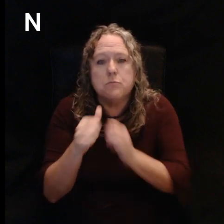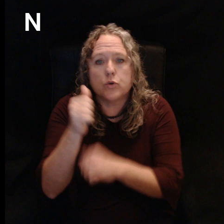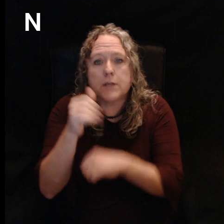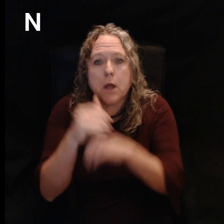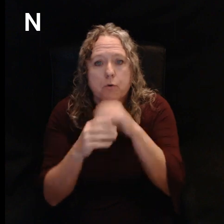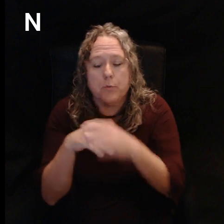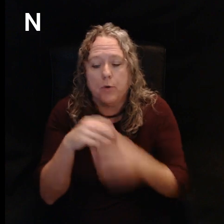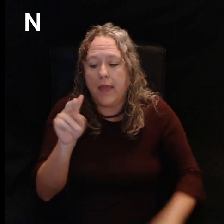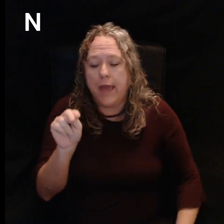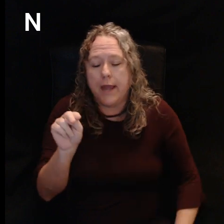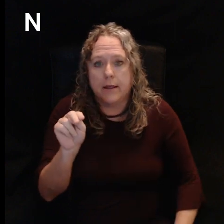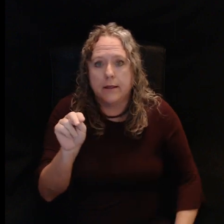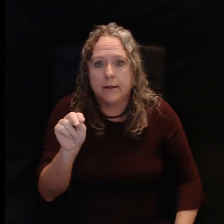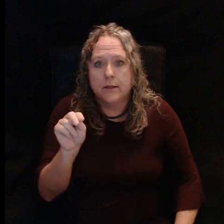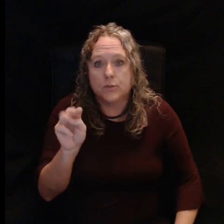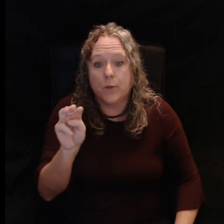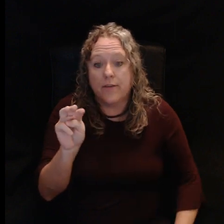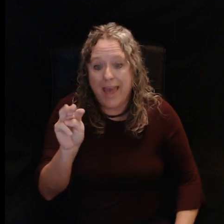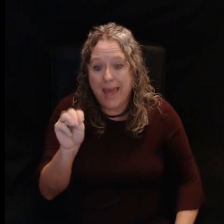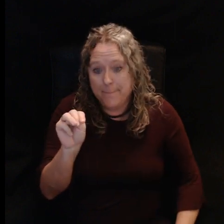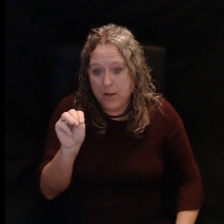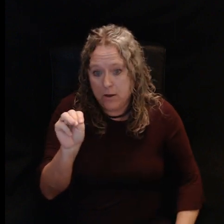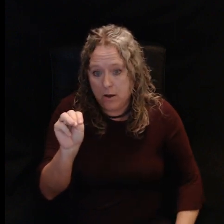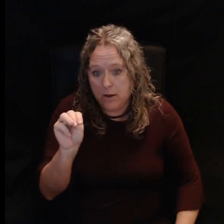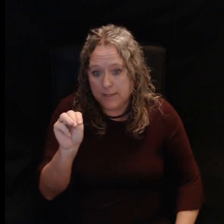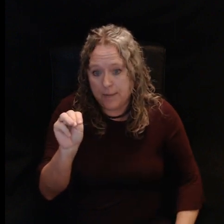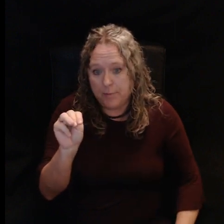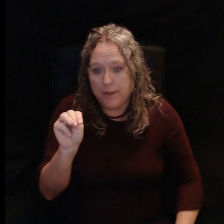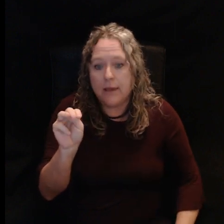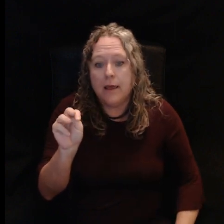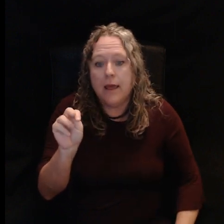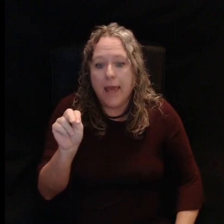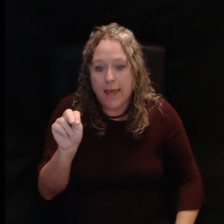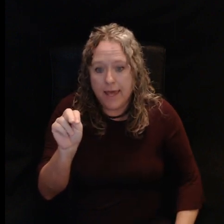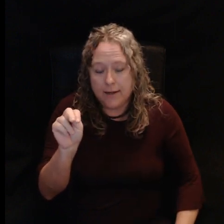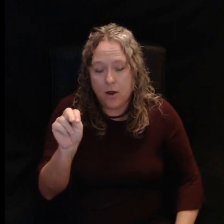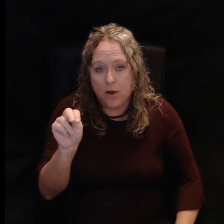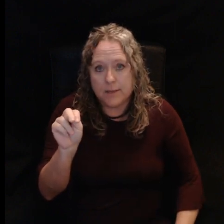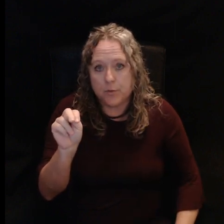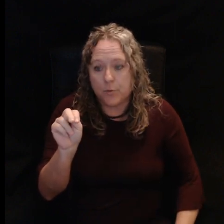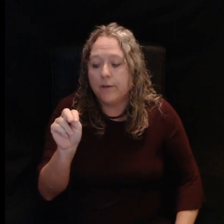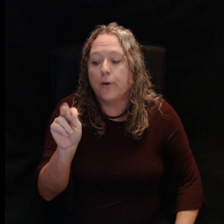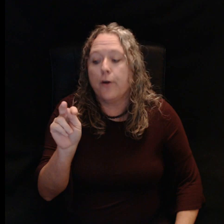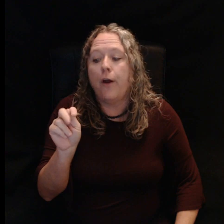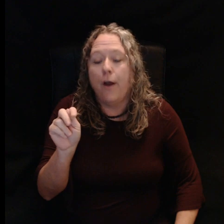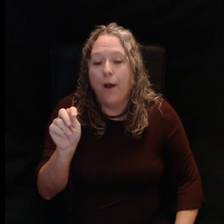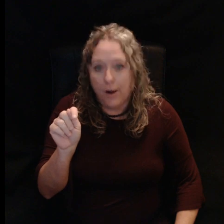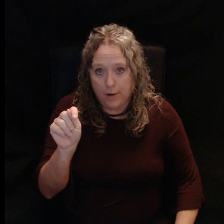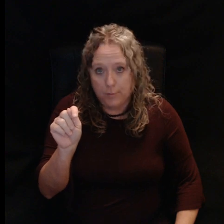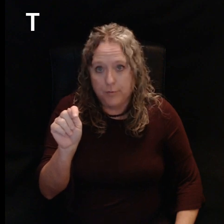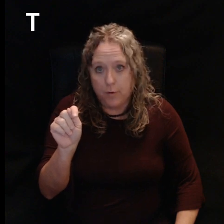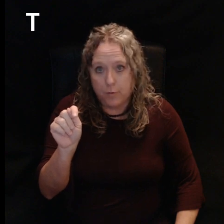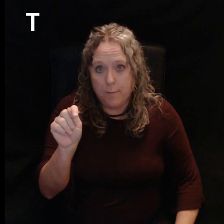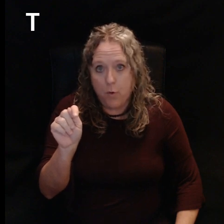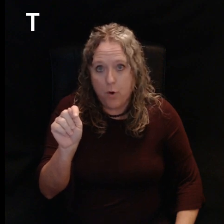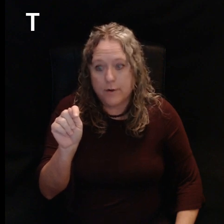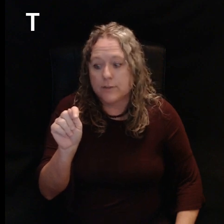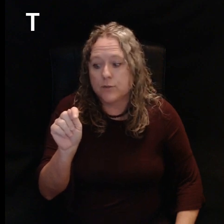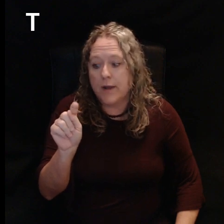most comfortable. N. So we have M on top of the pinky, N on top of the ring finger. Going to move it over one more. So now you